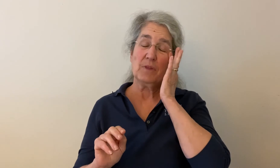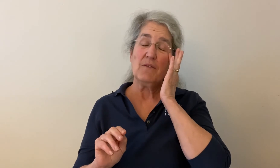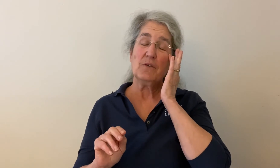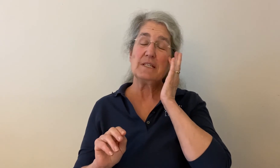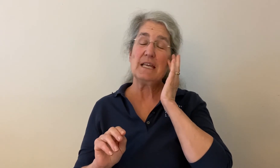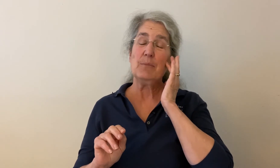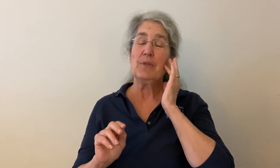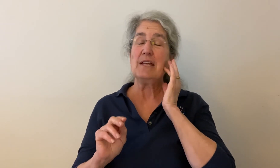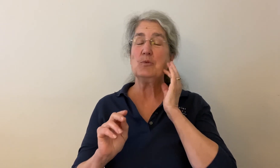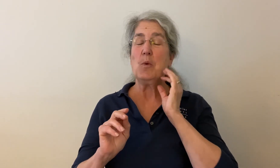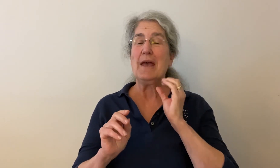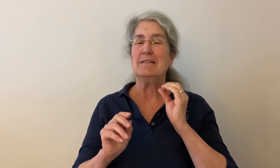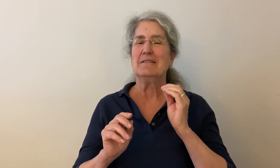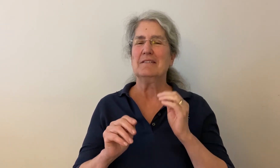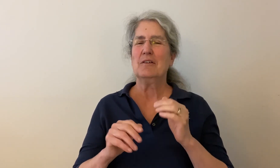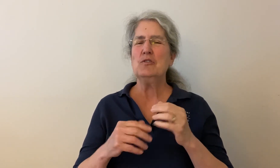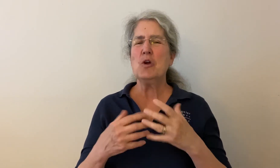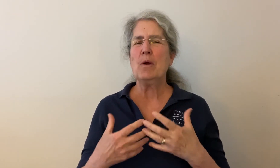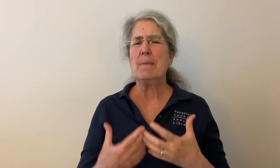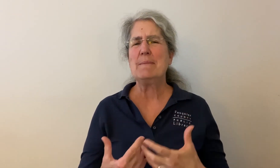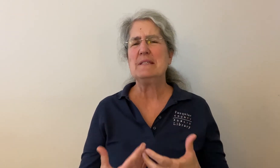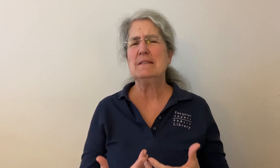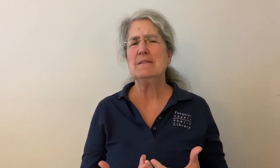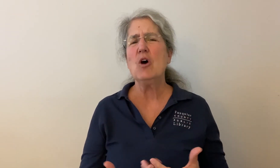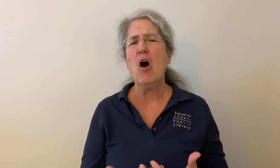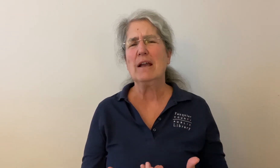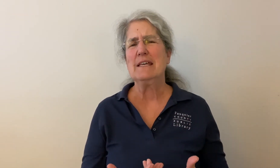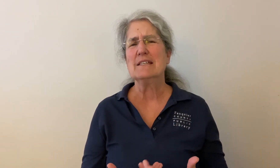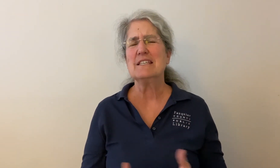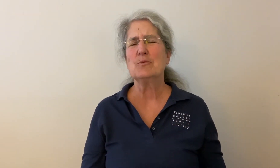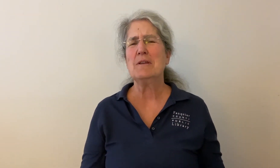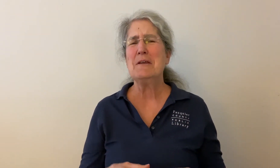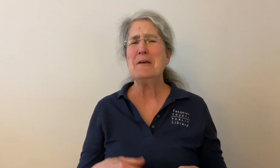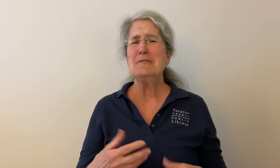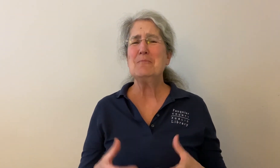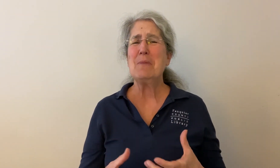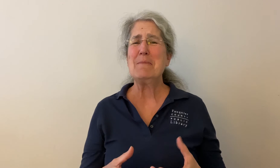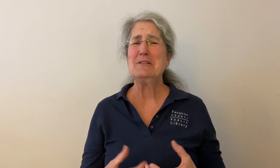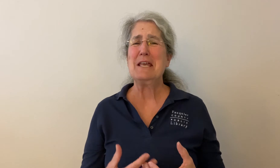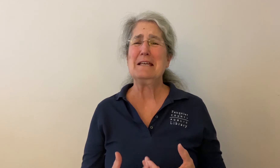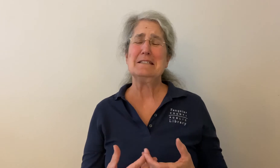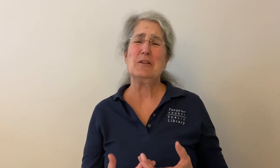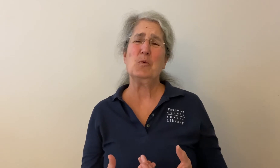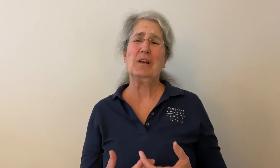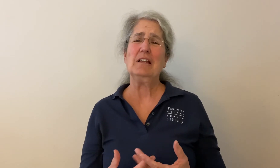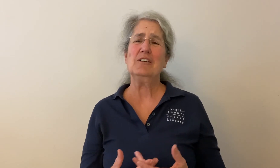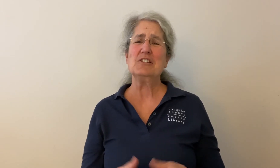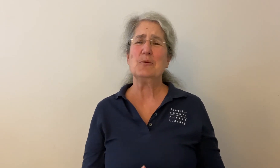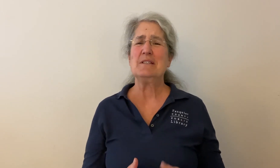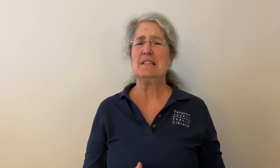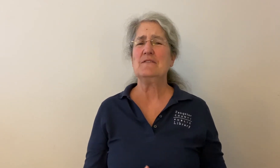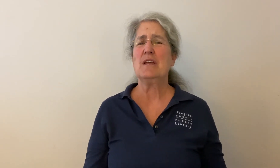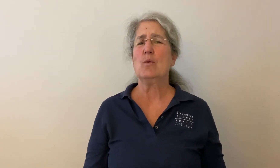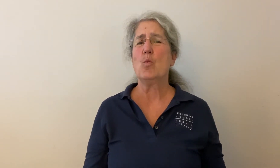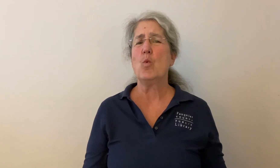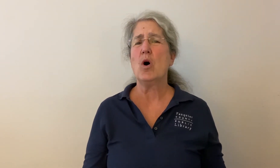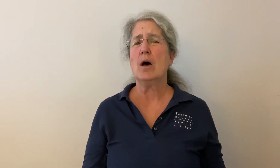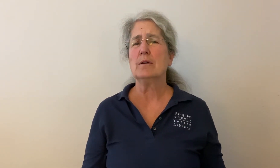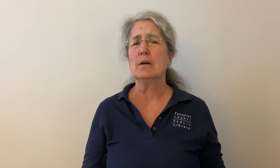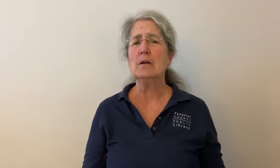For example, that's when, you know what baby talk is. It's when babies can't say the word clearly. So instead of saying water,